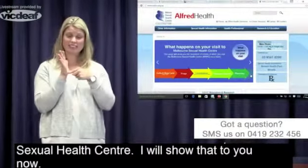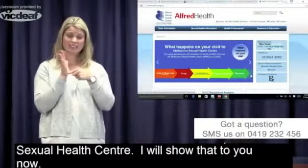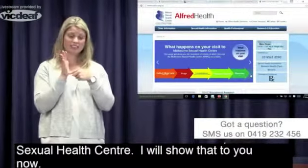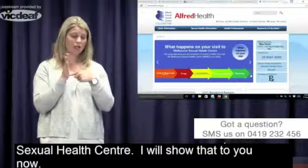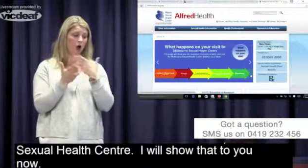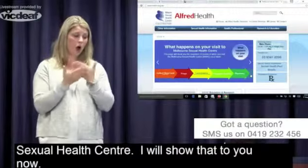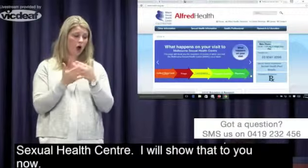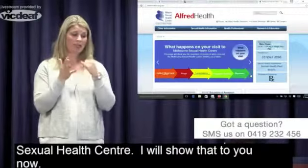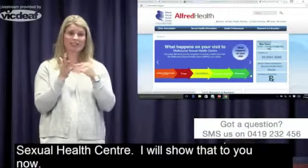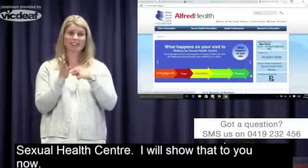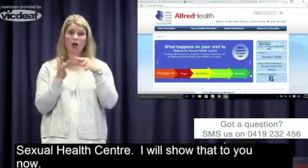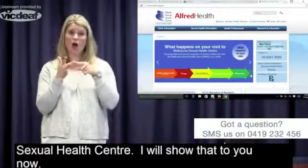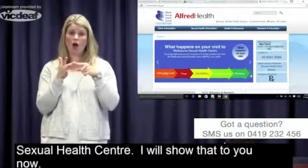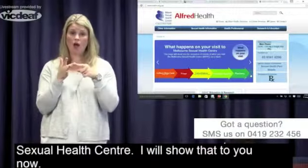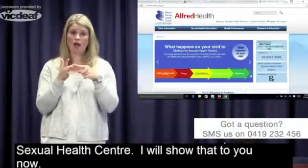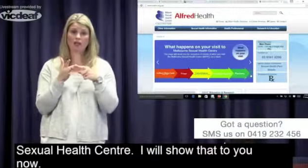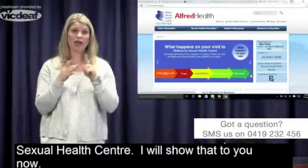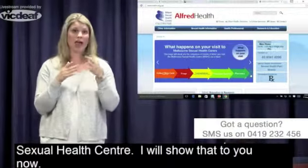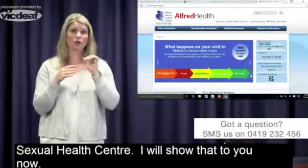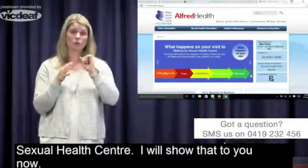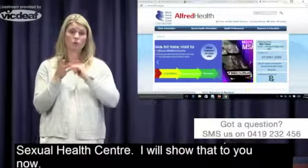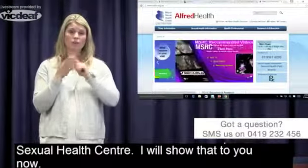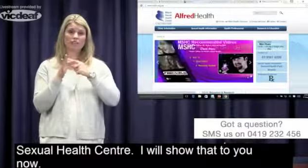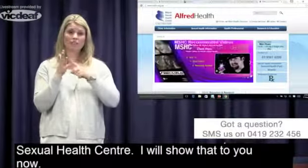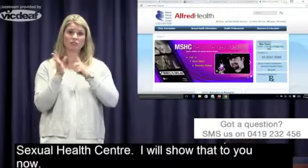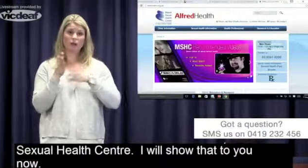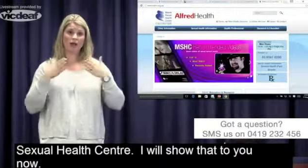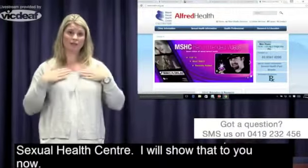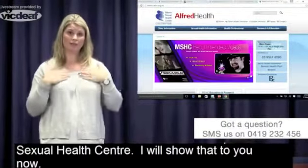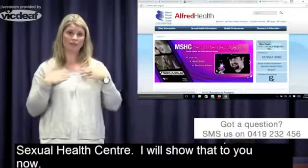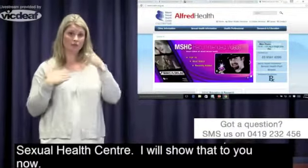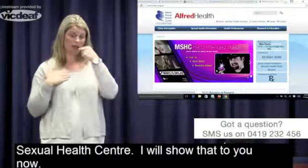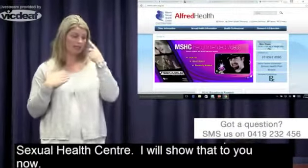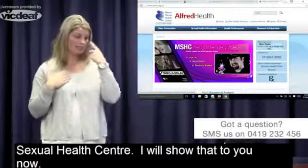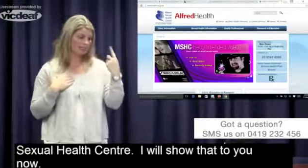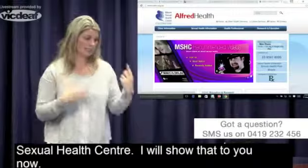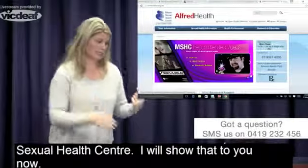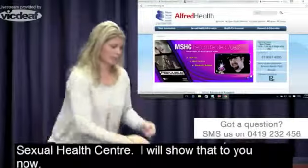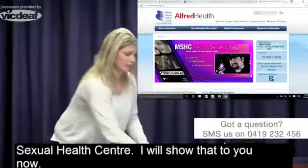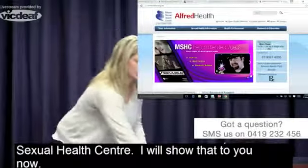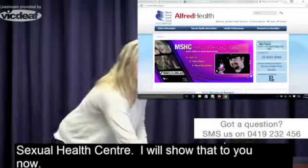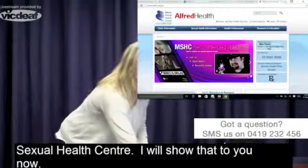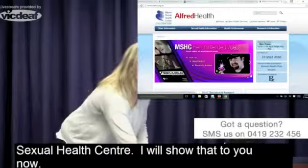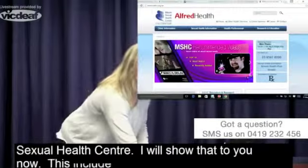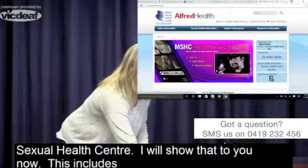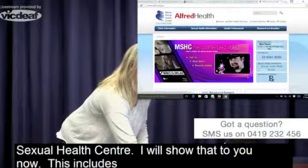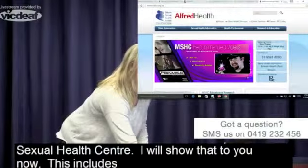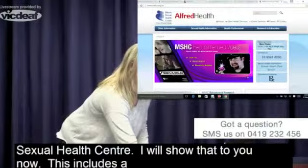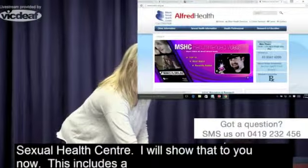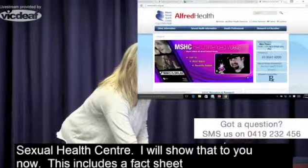This includes a fact sheet about sexually transmitted infections and about your sexual health,